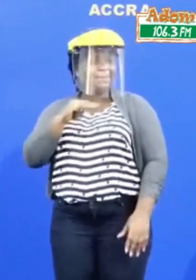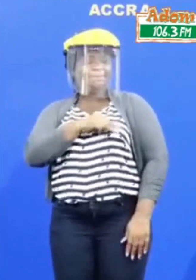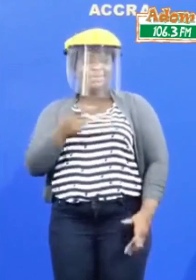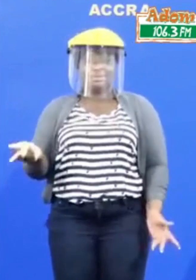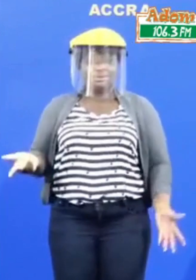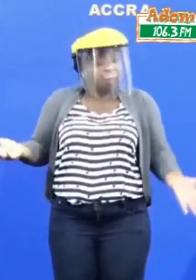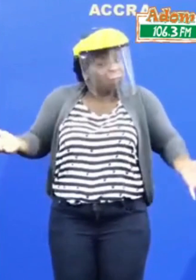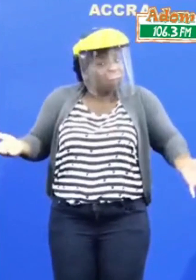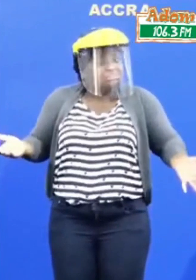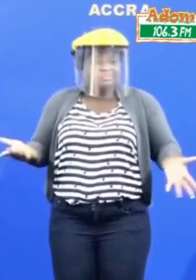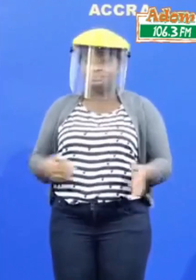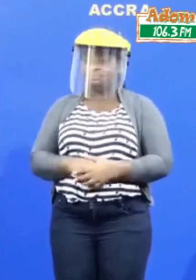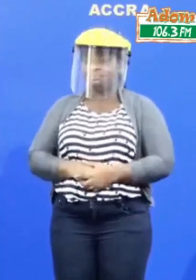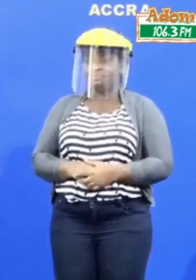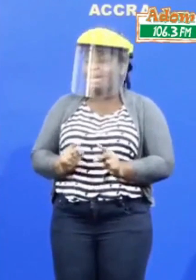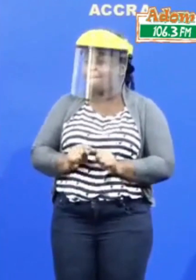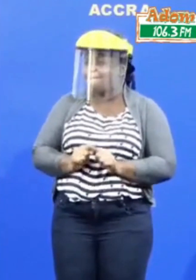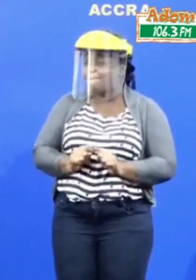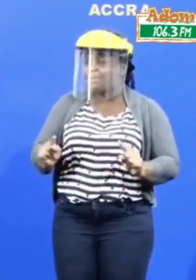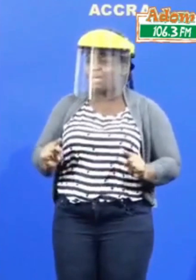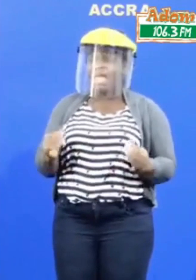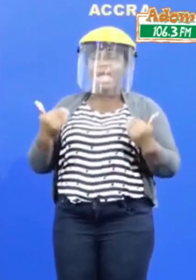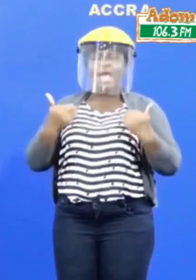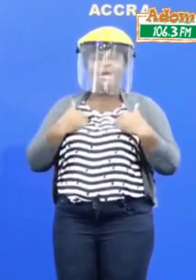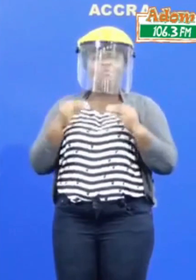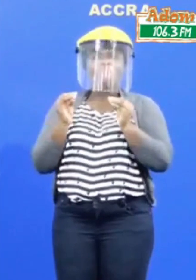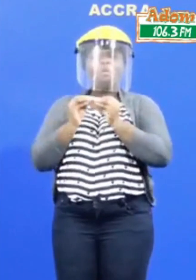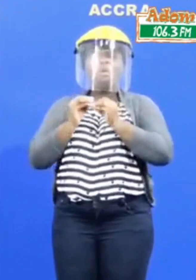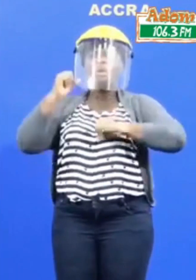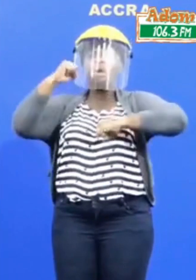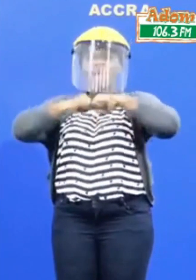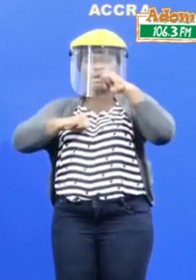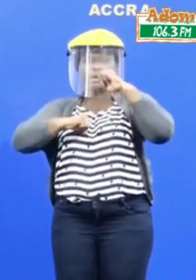say nyamina do na ye show